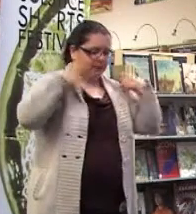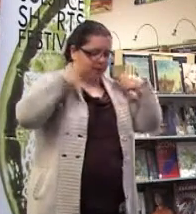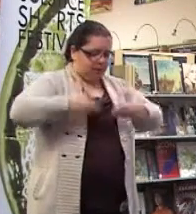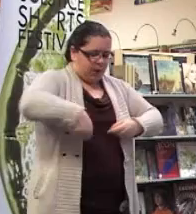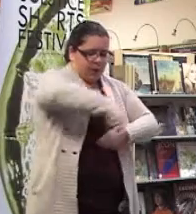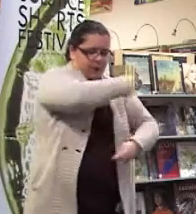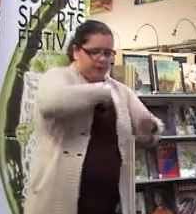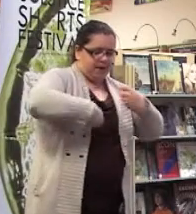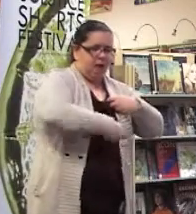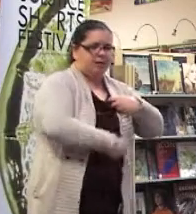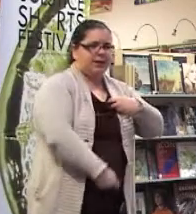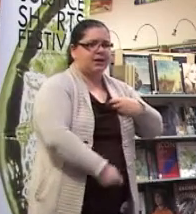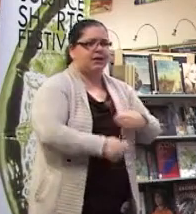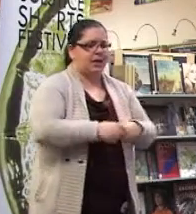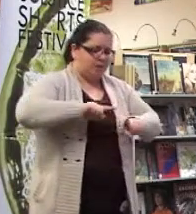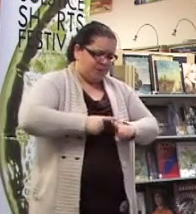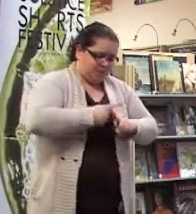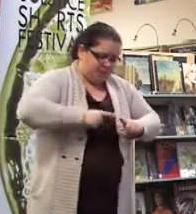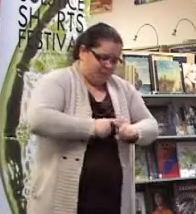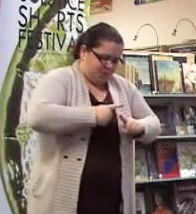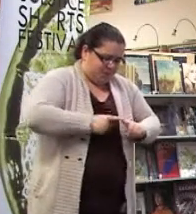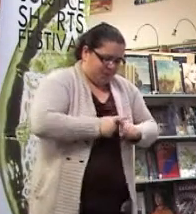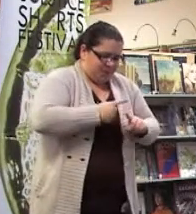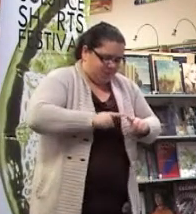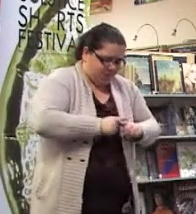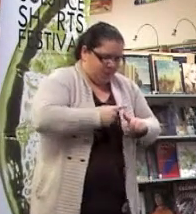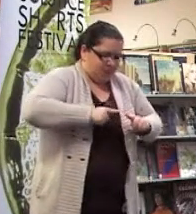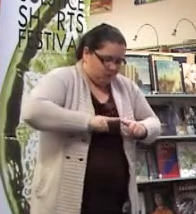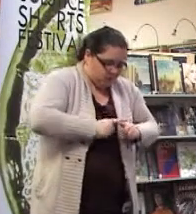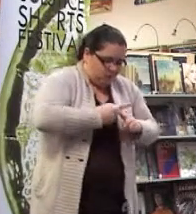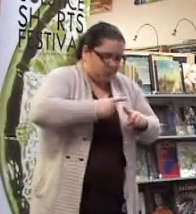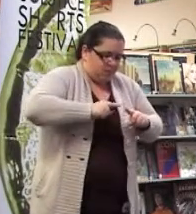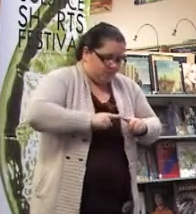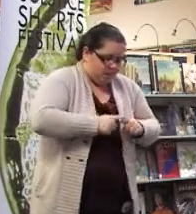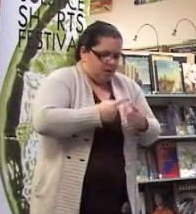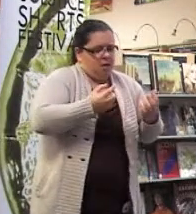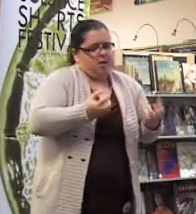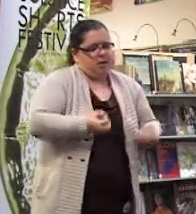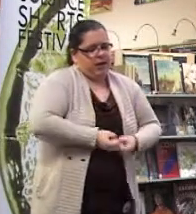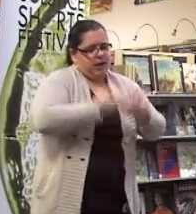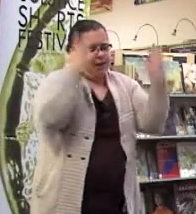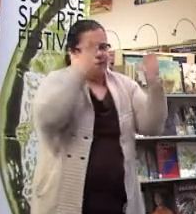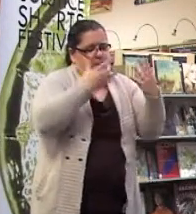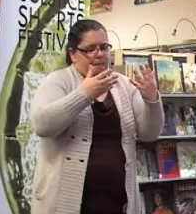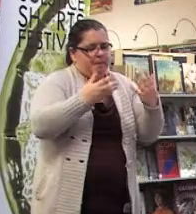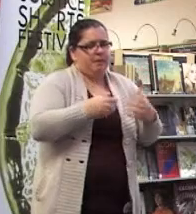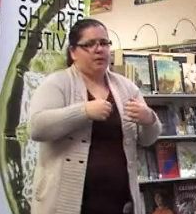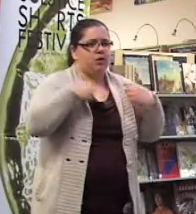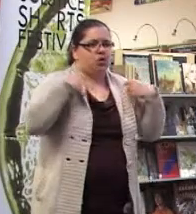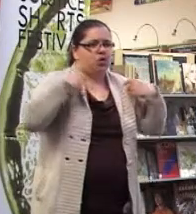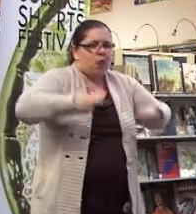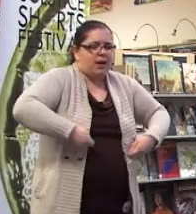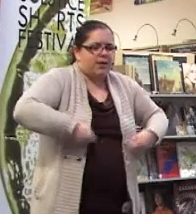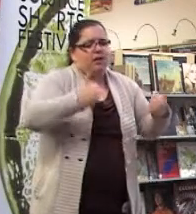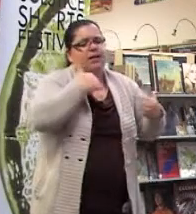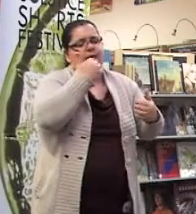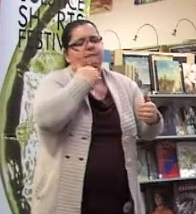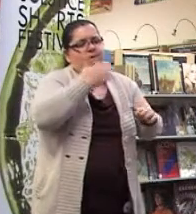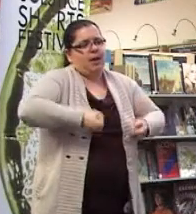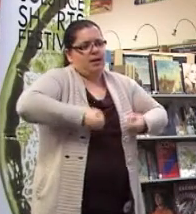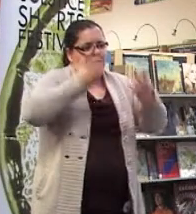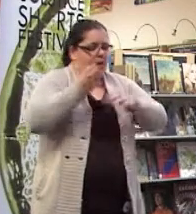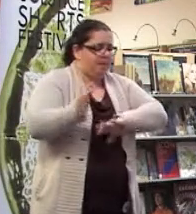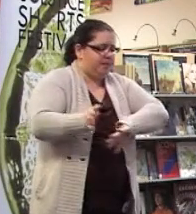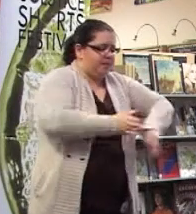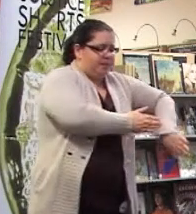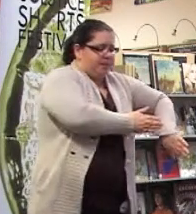pouring slowly, painfully, thread by thread from her fingers, until she suddenly gives up and lays the half-made sweater and the knitting needles to one